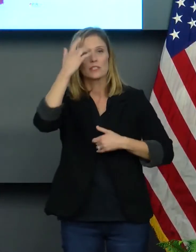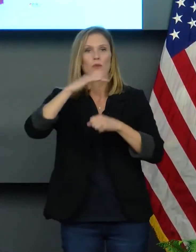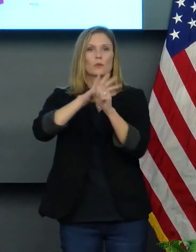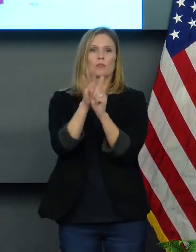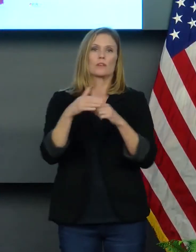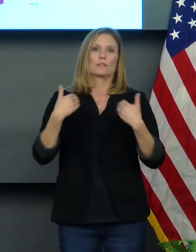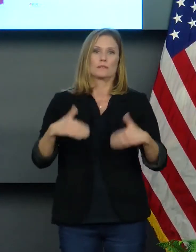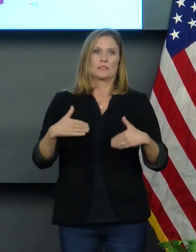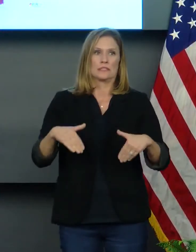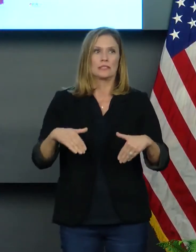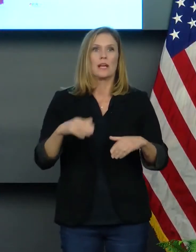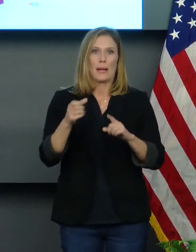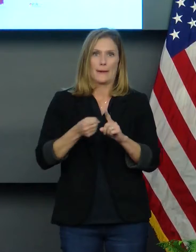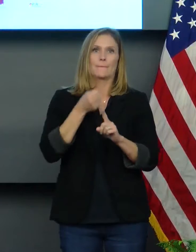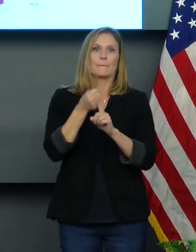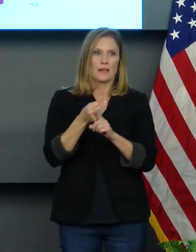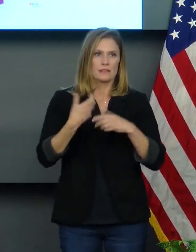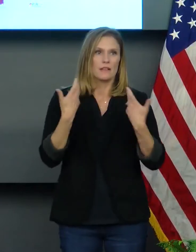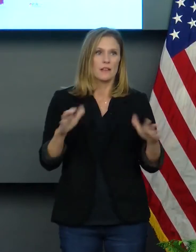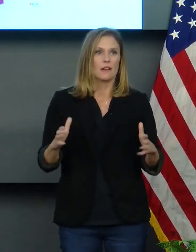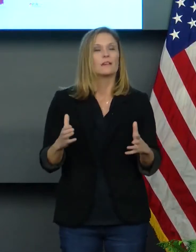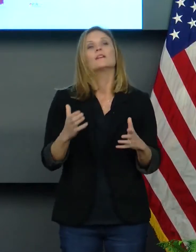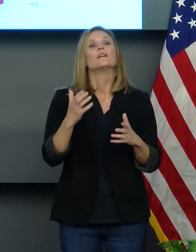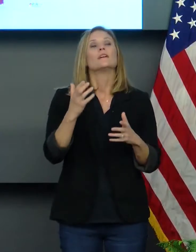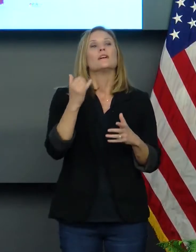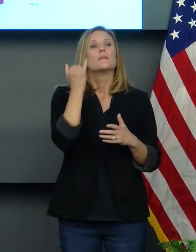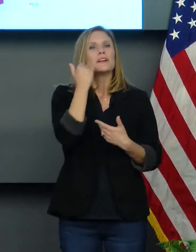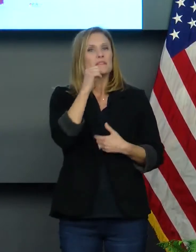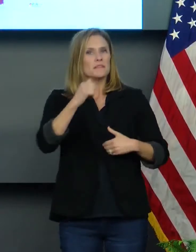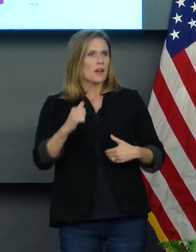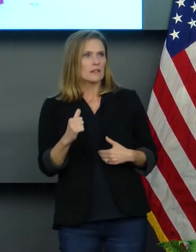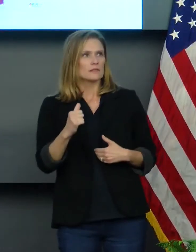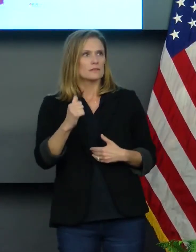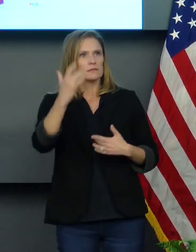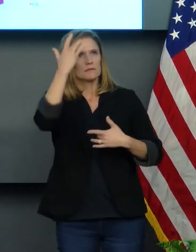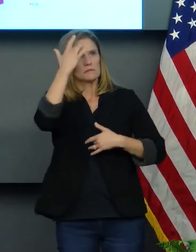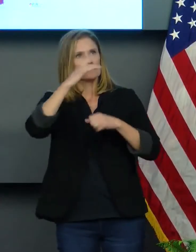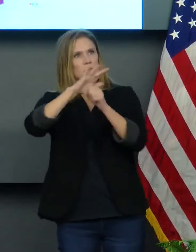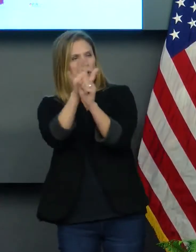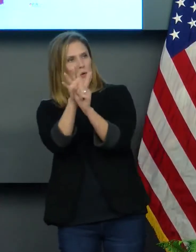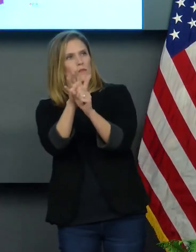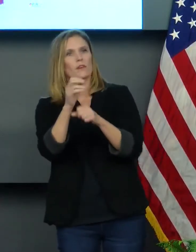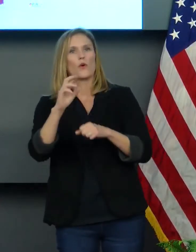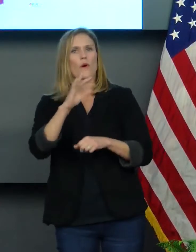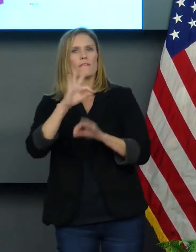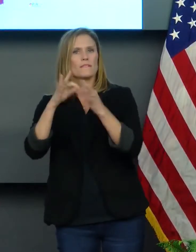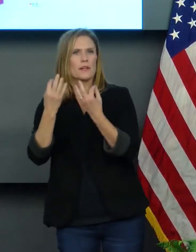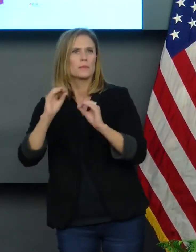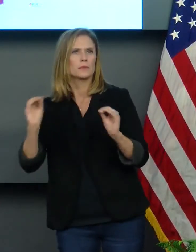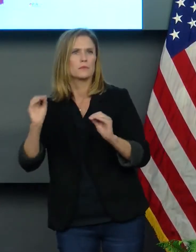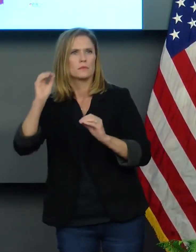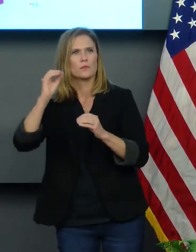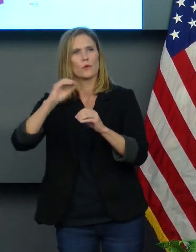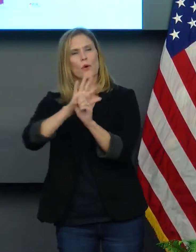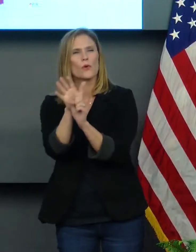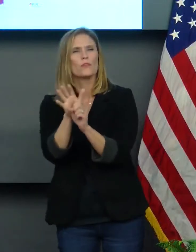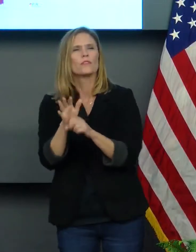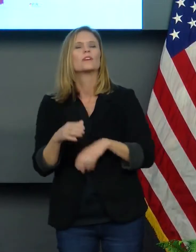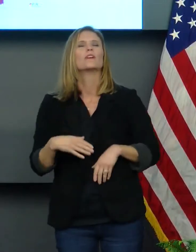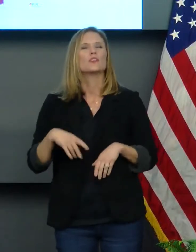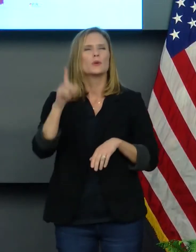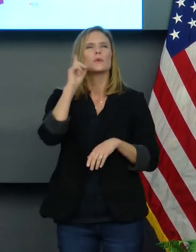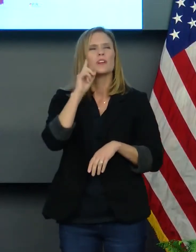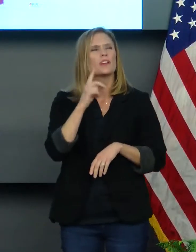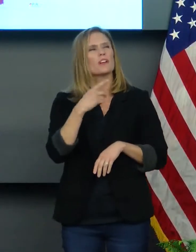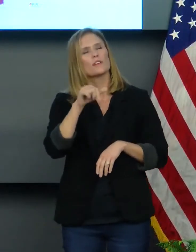means a great deal for you. But what if you're not? What does this mean for you? And I think you're going to hear some of this in Dr. Logue's and